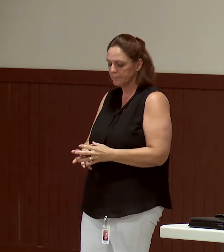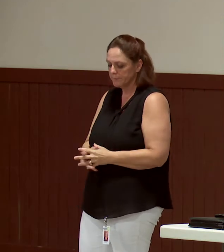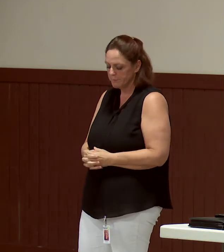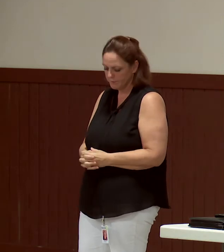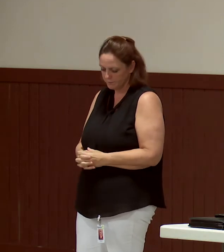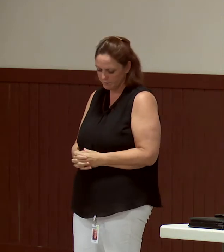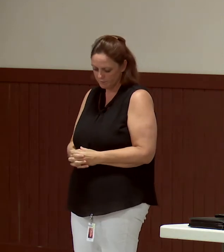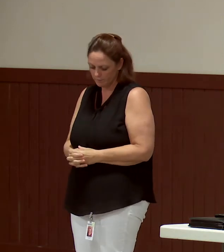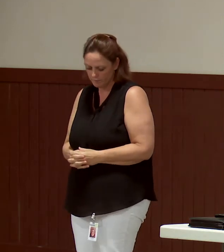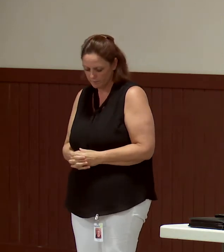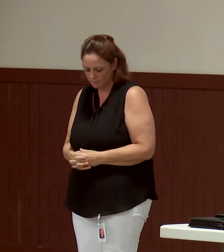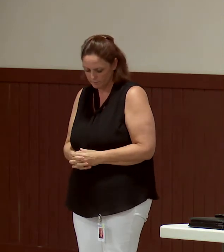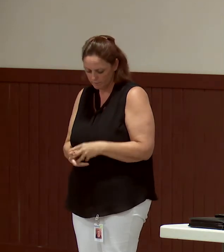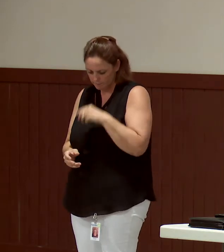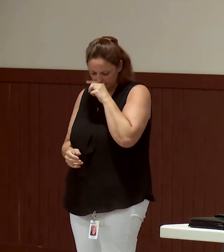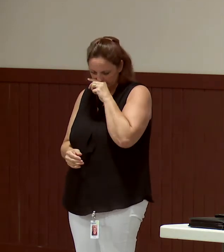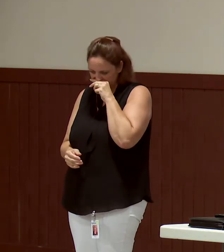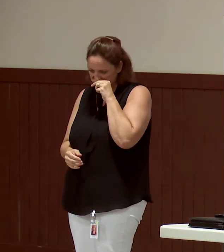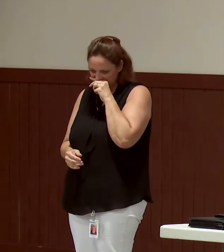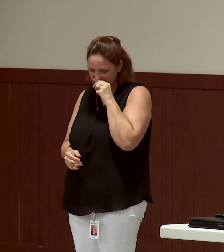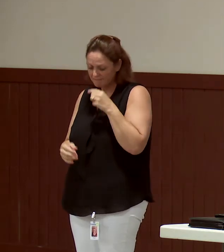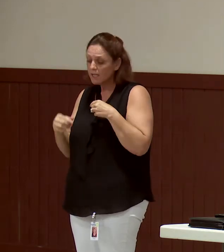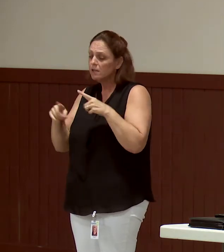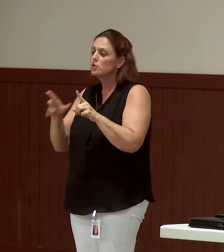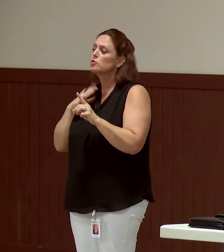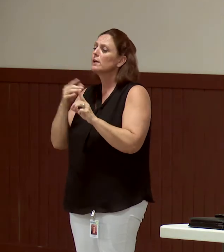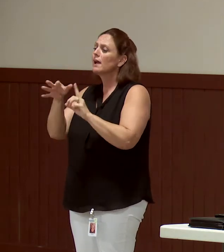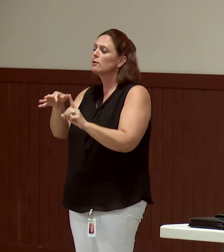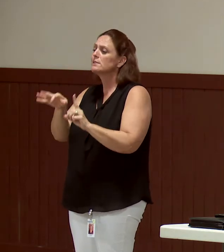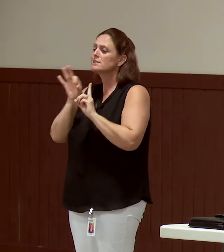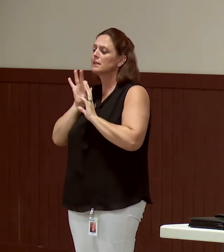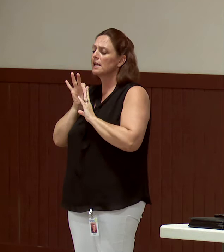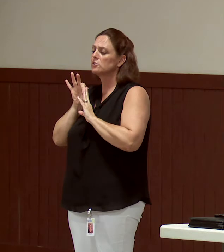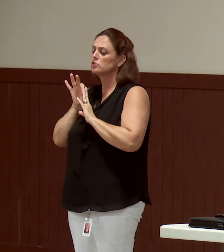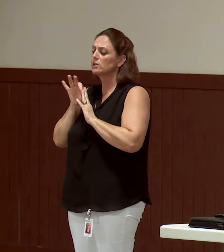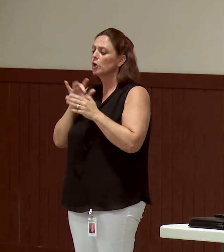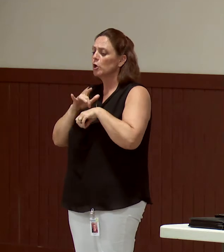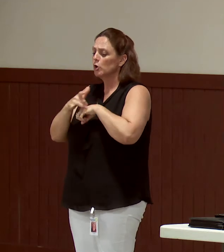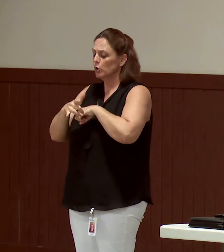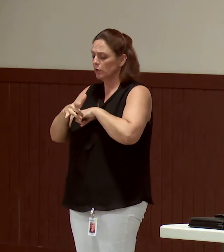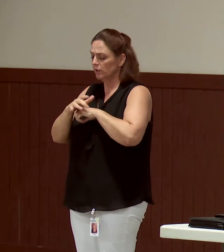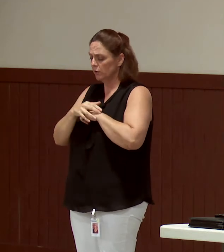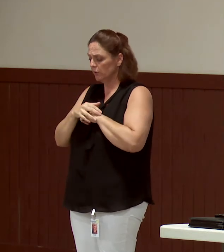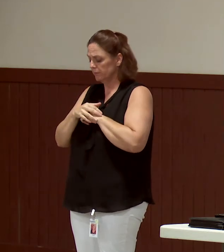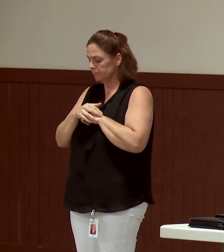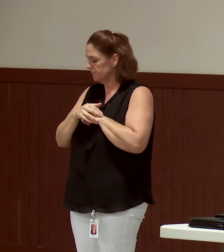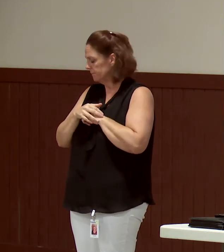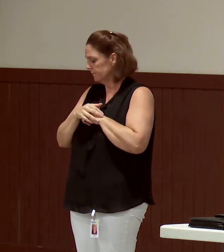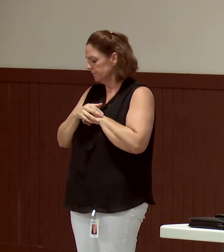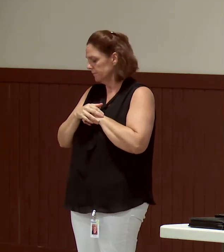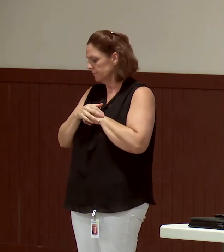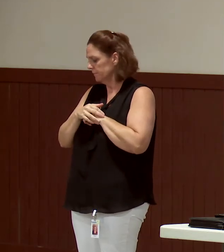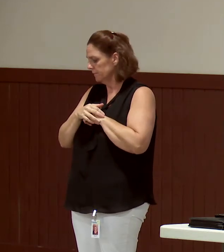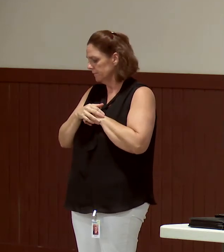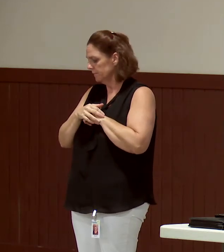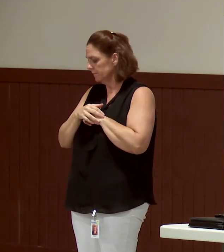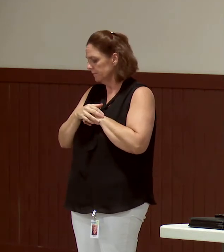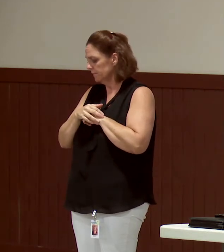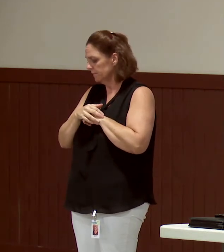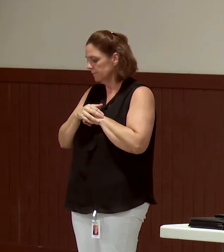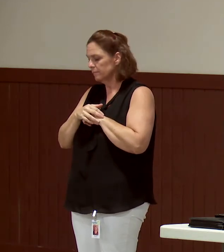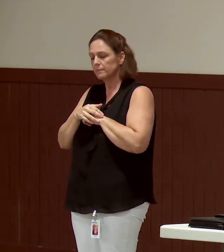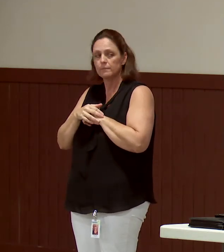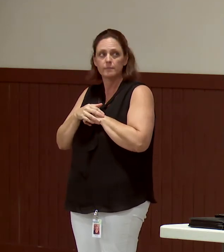Darren also mentioned earlier on that there's some potential to use this money for green